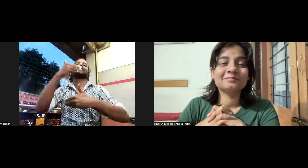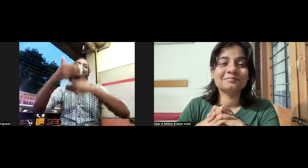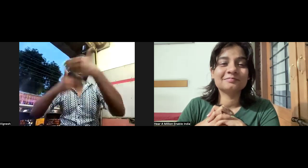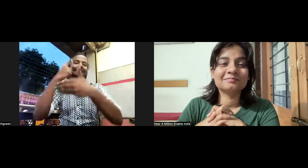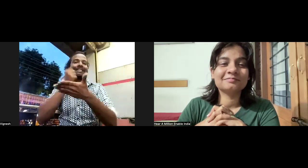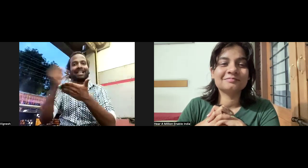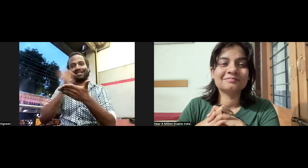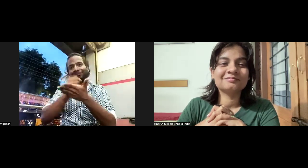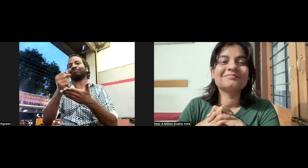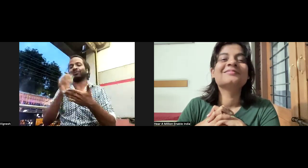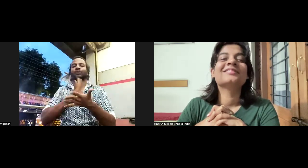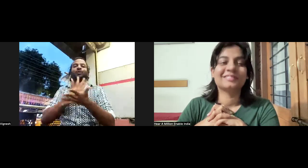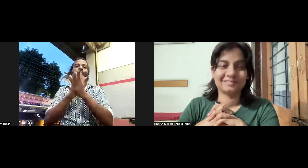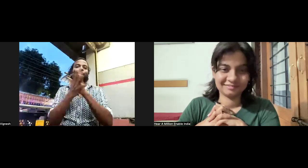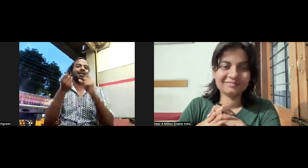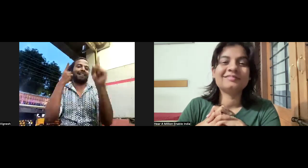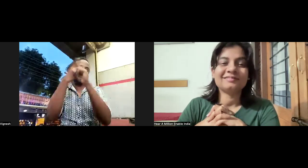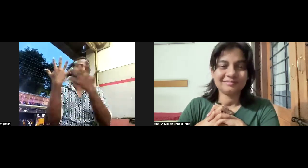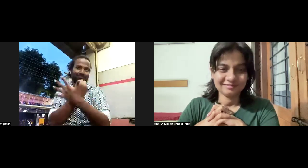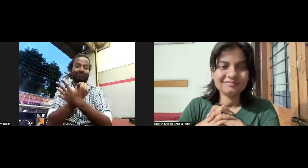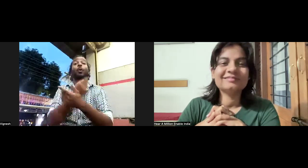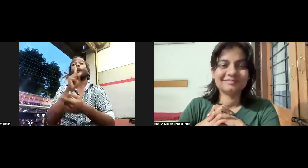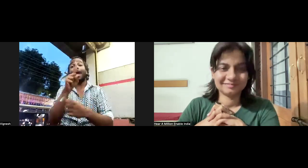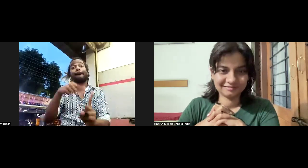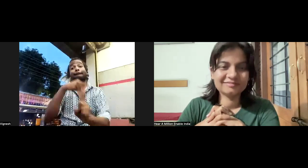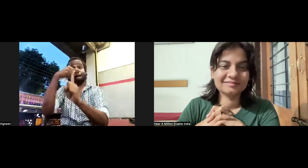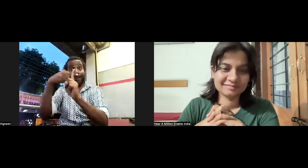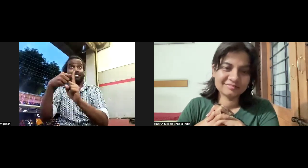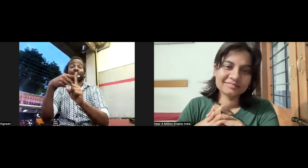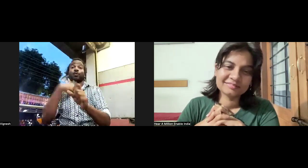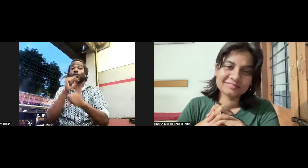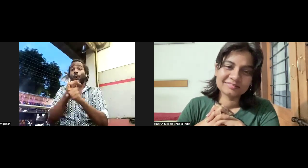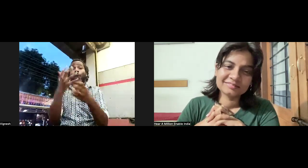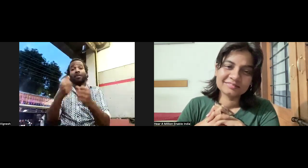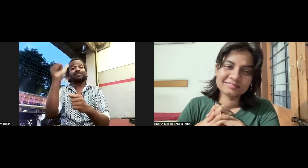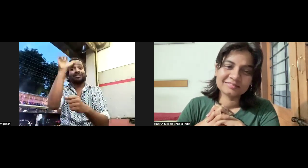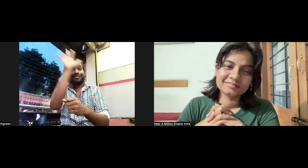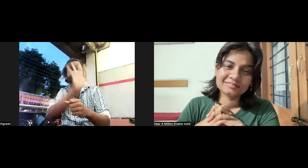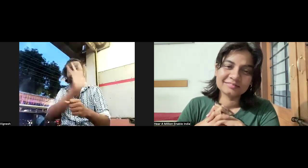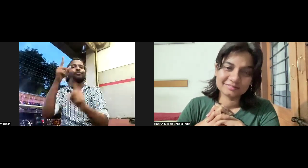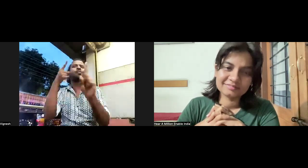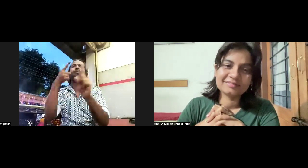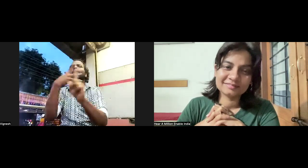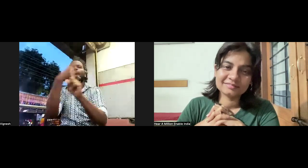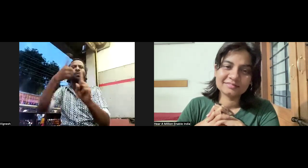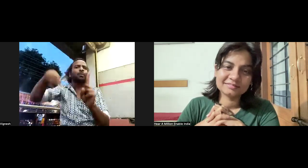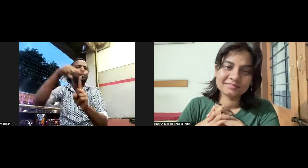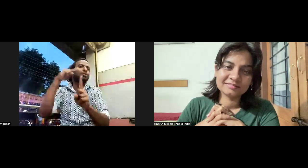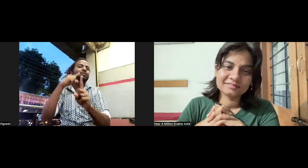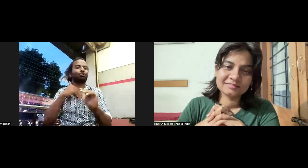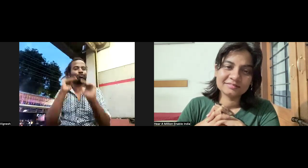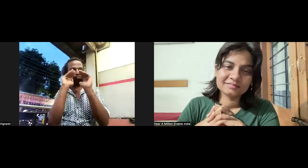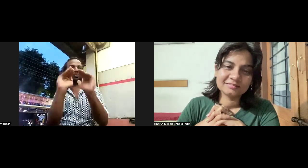and they said that my parents said that you have to ensure that you take care of your health. And I said, don't worry, that's going to be my top priority. So